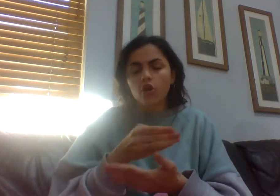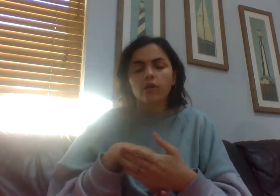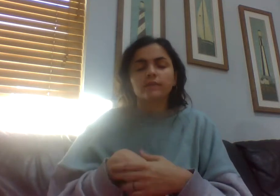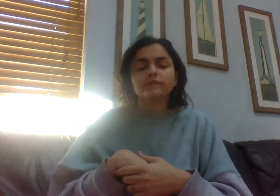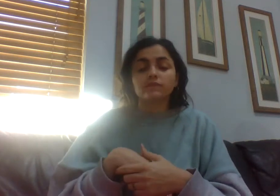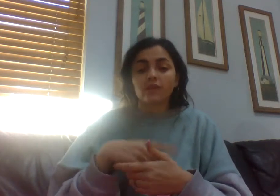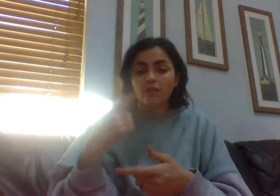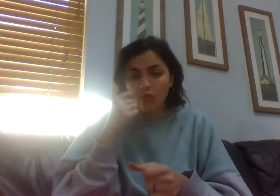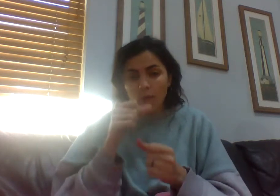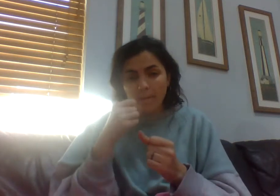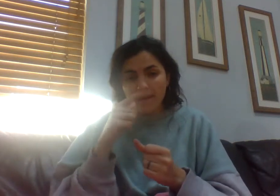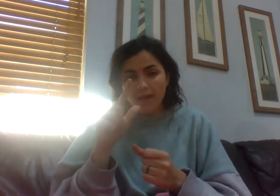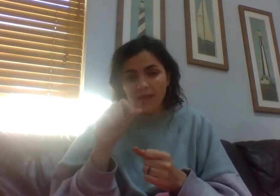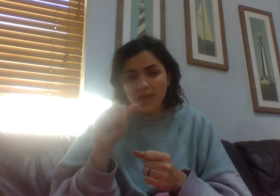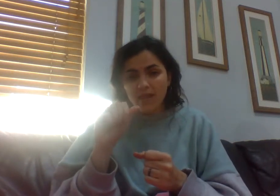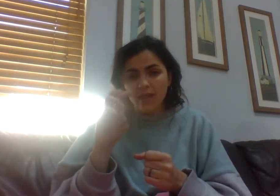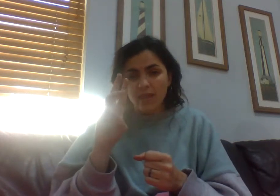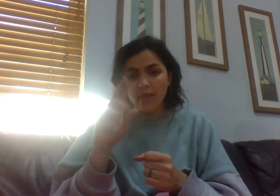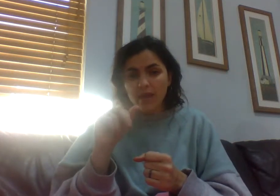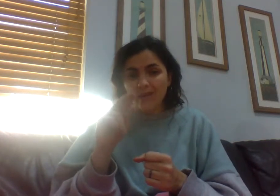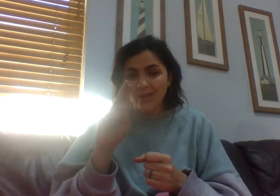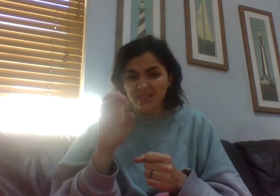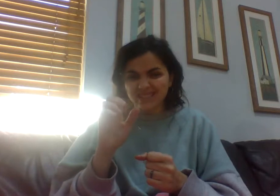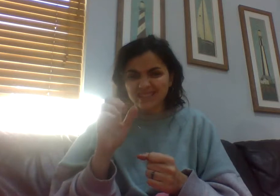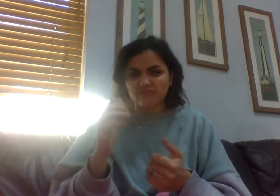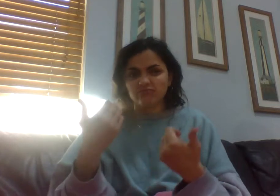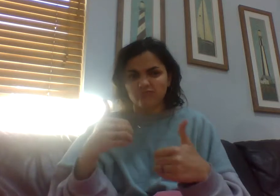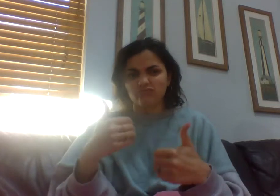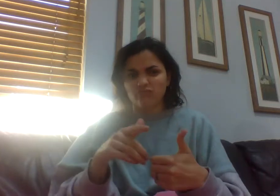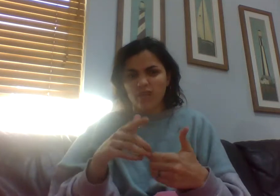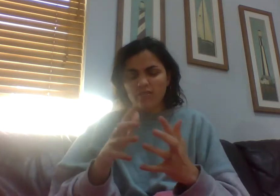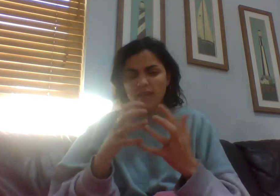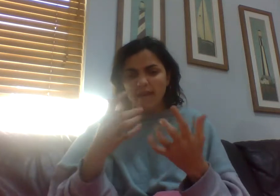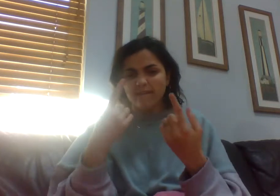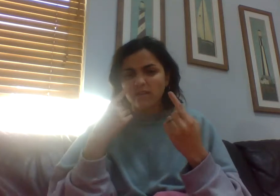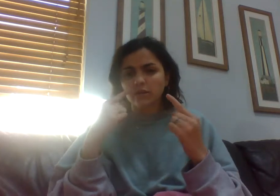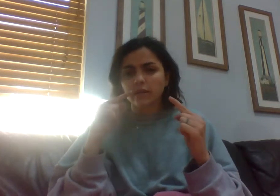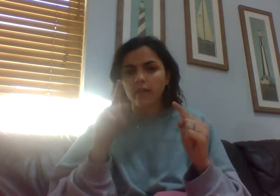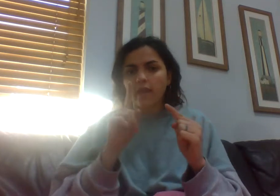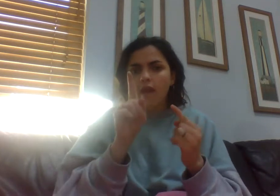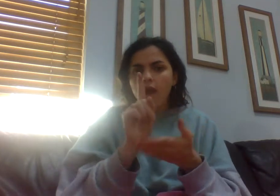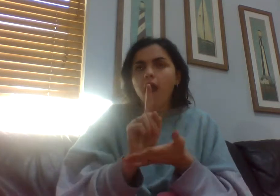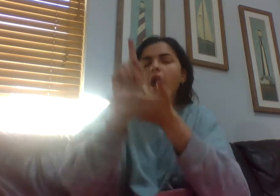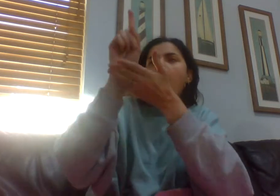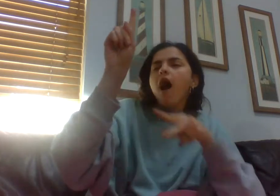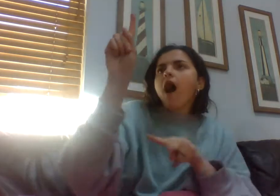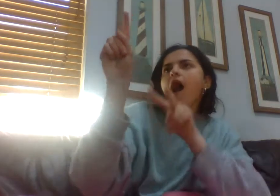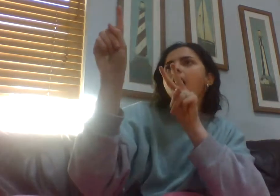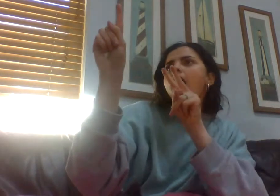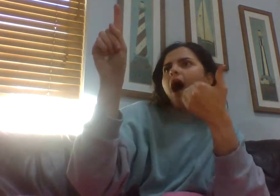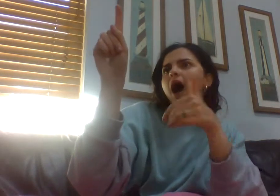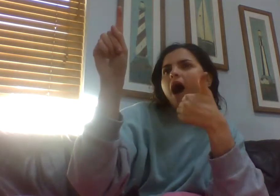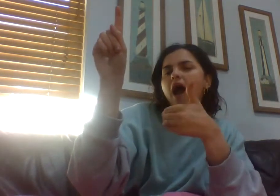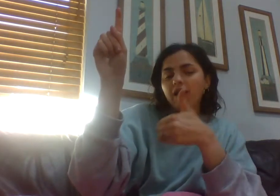these, he's awarded this fame, he's awarded this pedestal status because he's one of those very few artists that